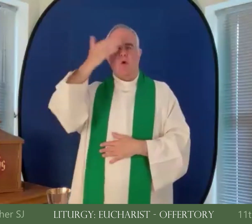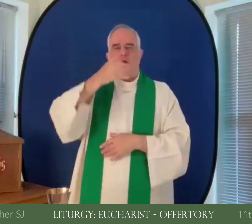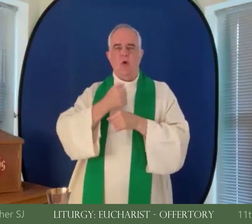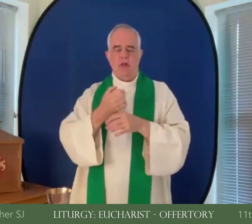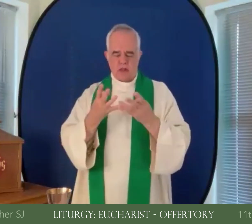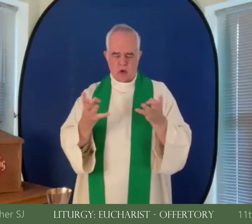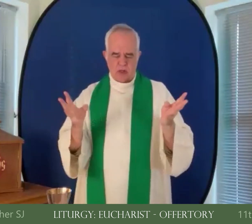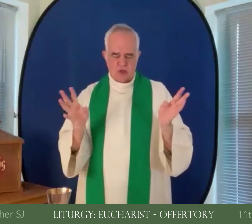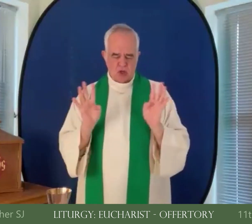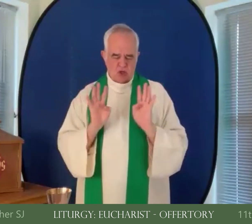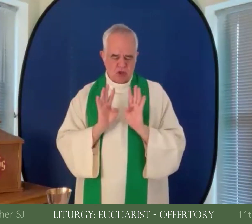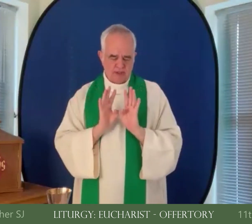all the creatures.